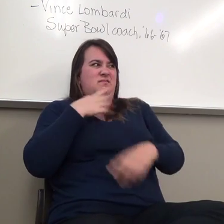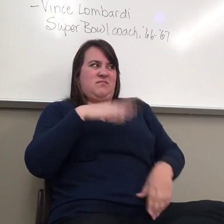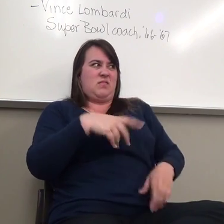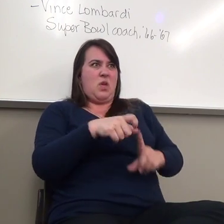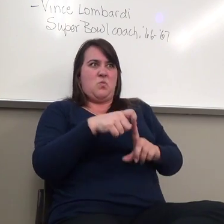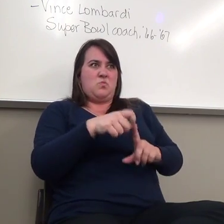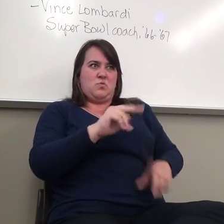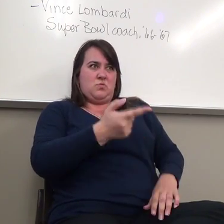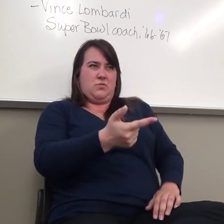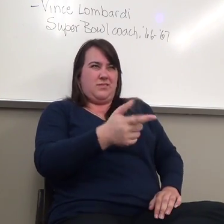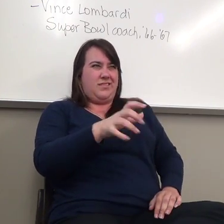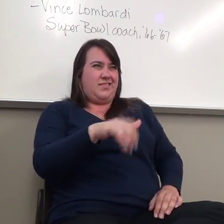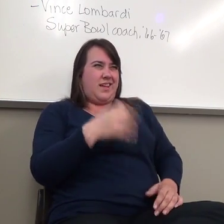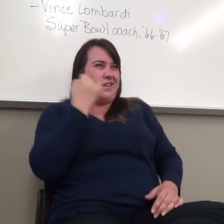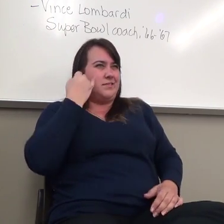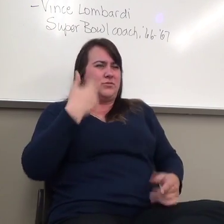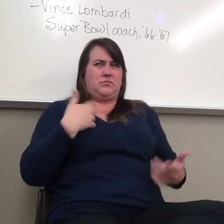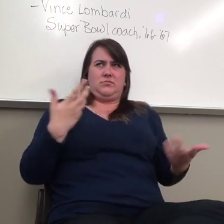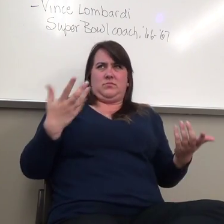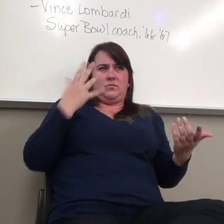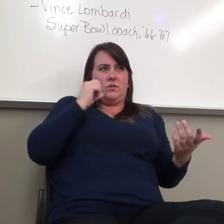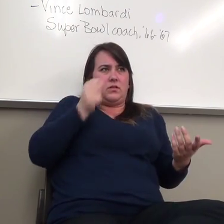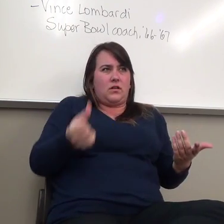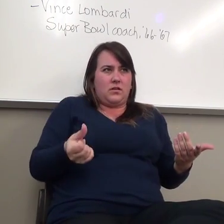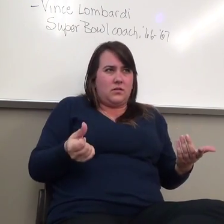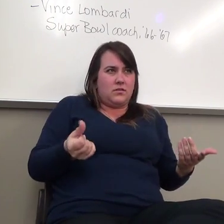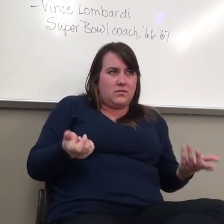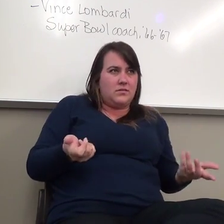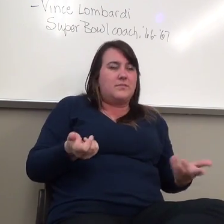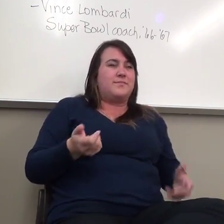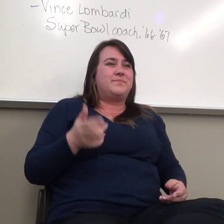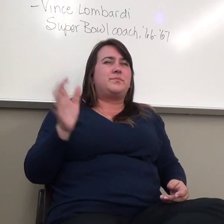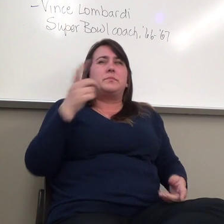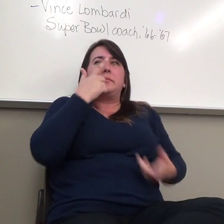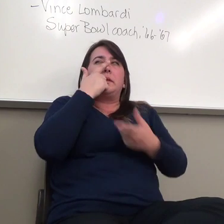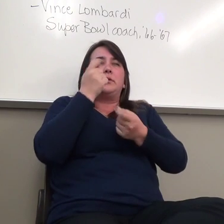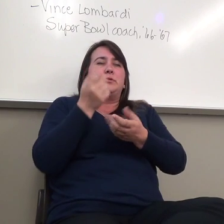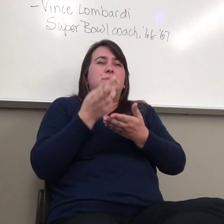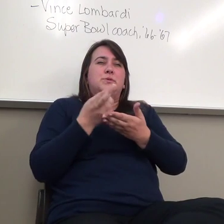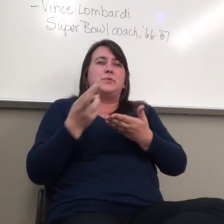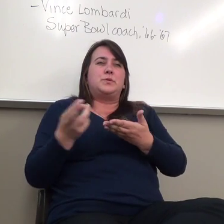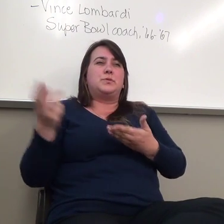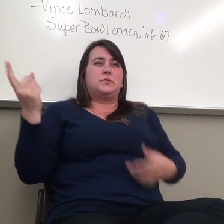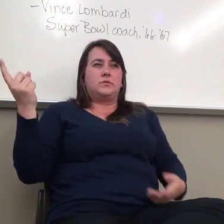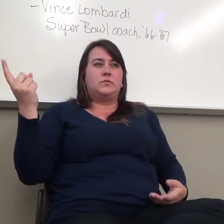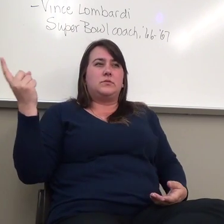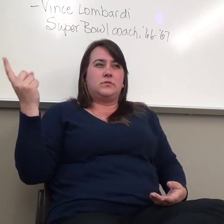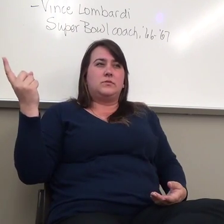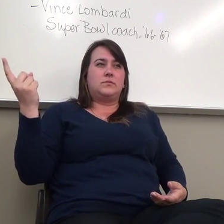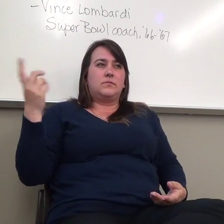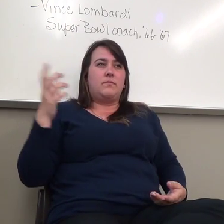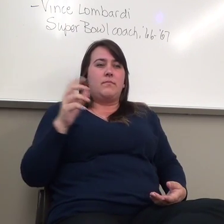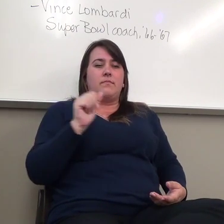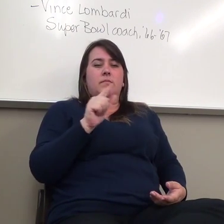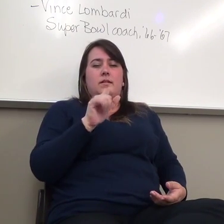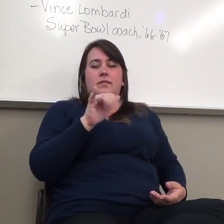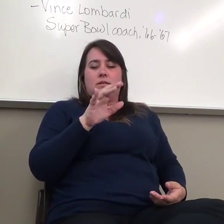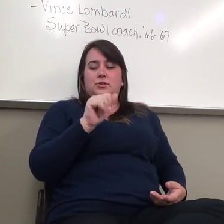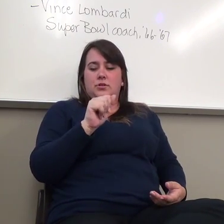this is an interesting resource. This Alicia Reyes, whatever it is, it